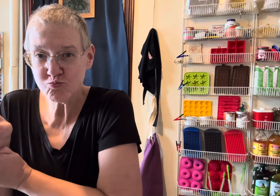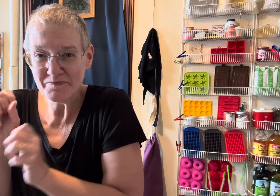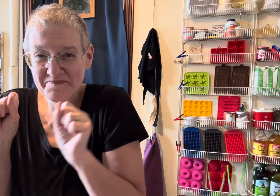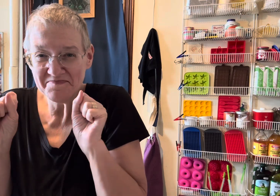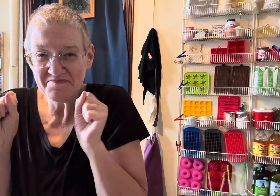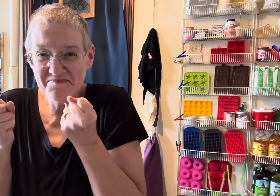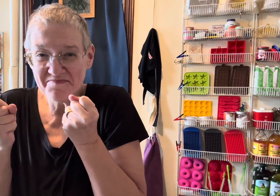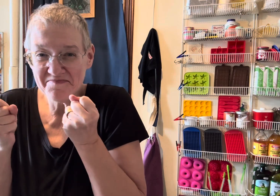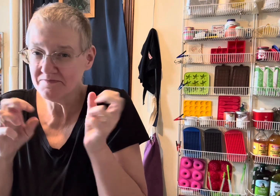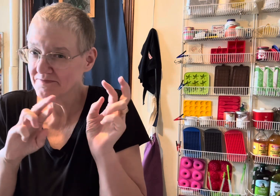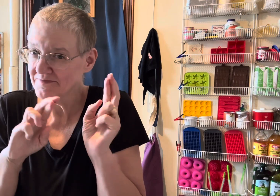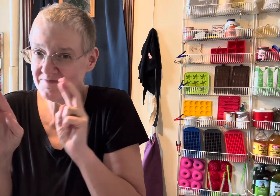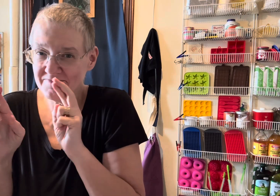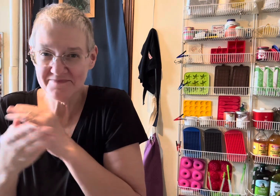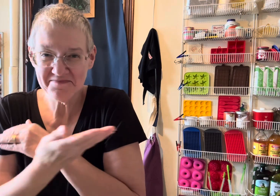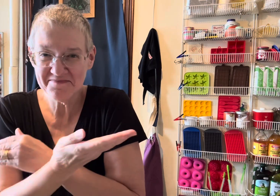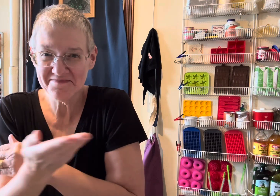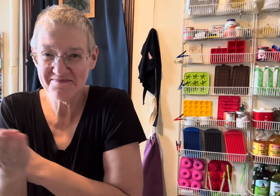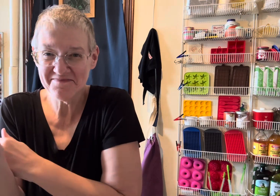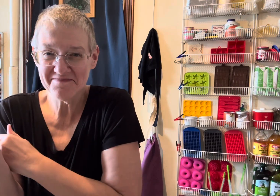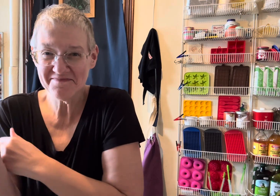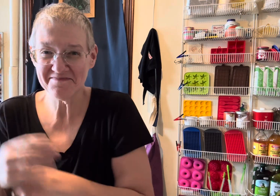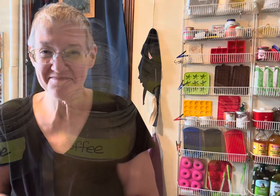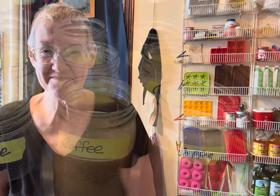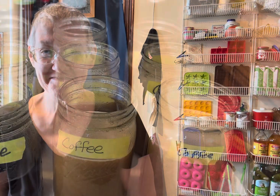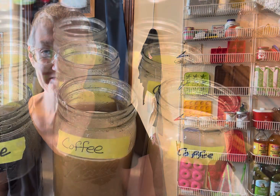Then we're going to put them in the fridge and have them ready for our mornings.